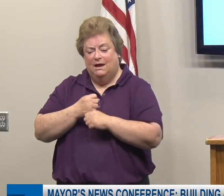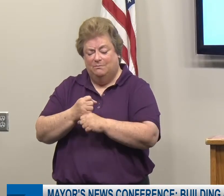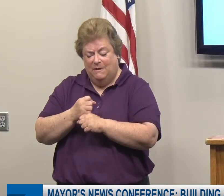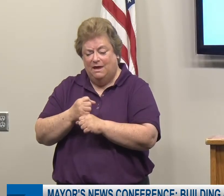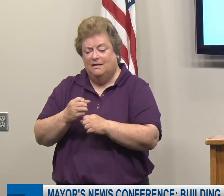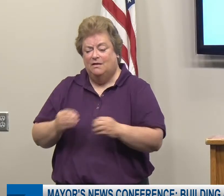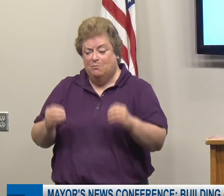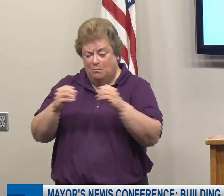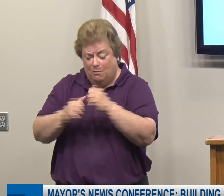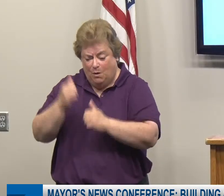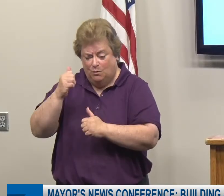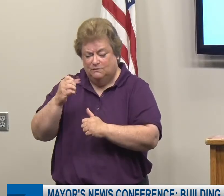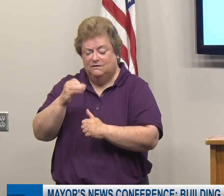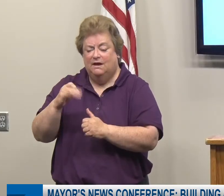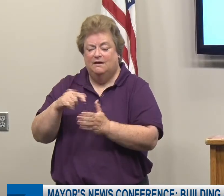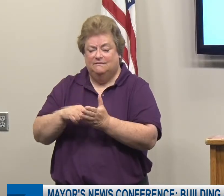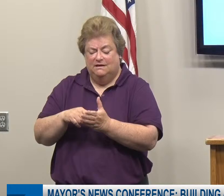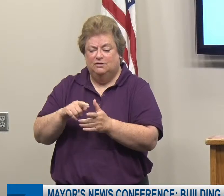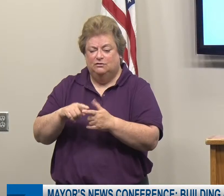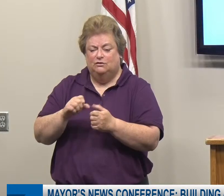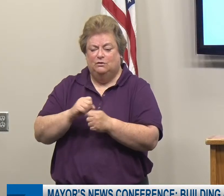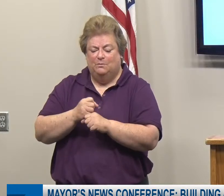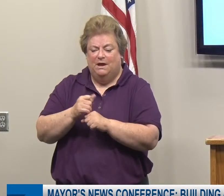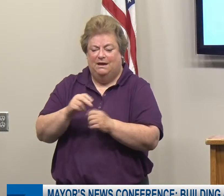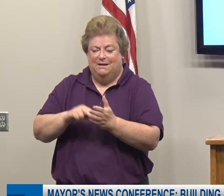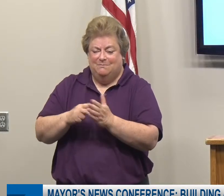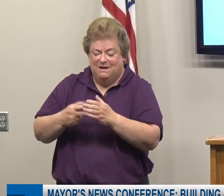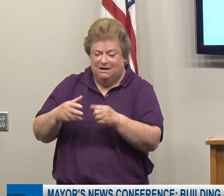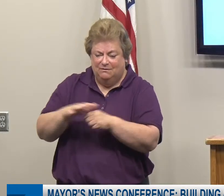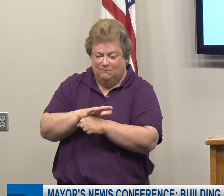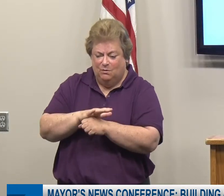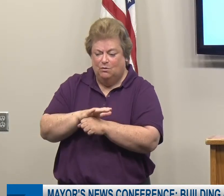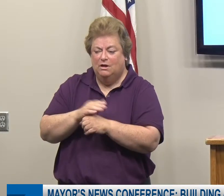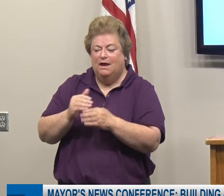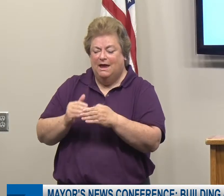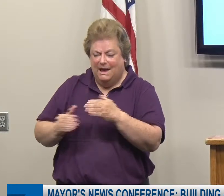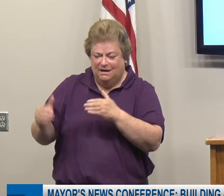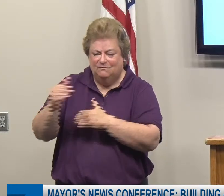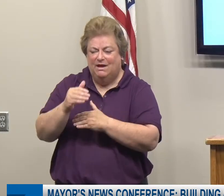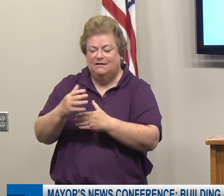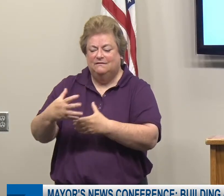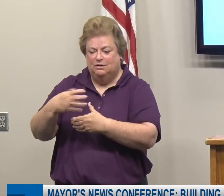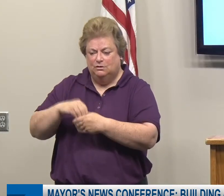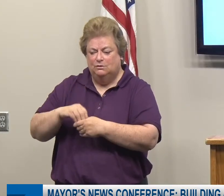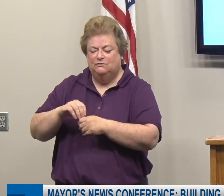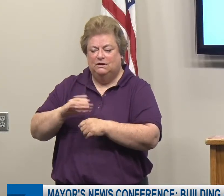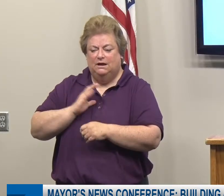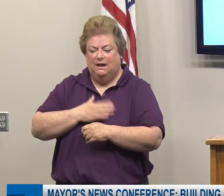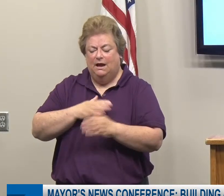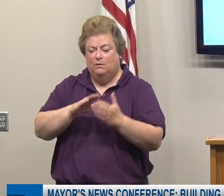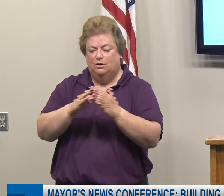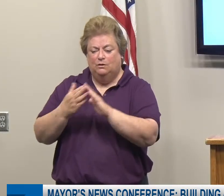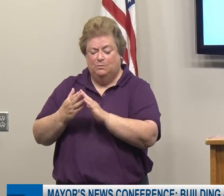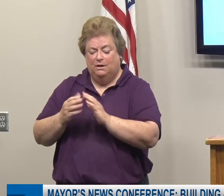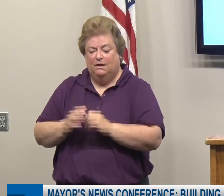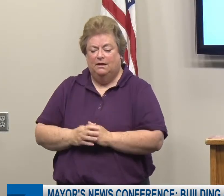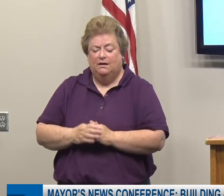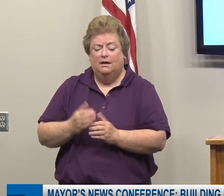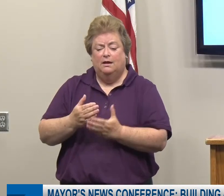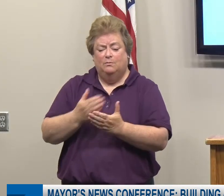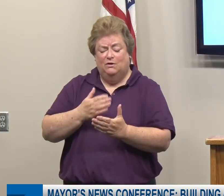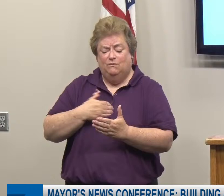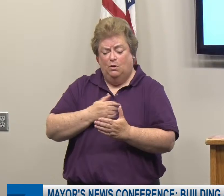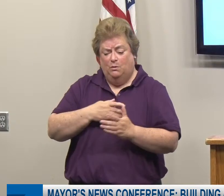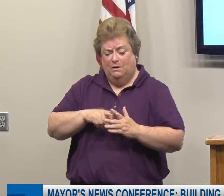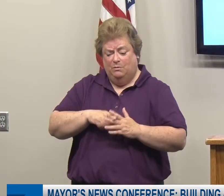to meaningfully and collectively advance inclusion in our community. Before we begin, I would